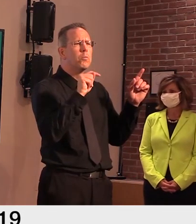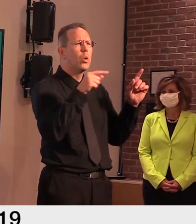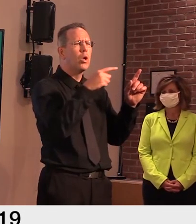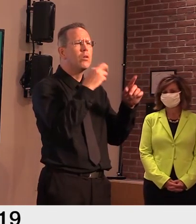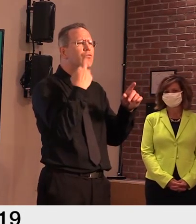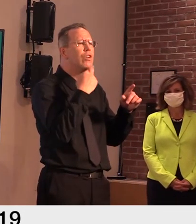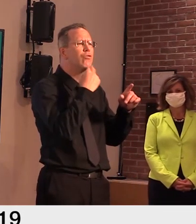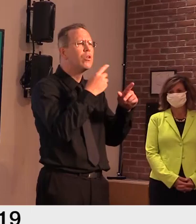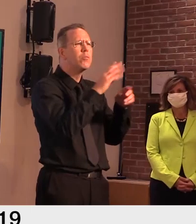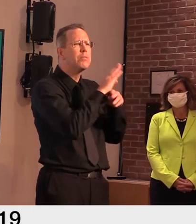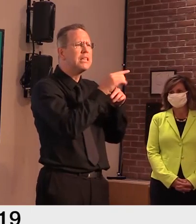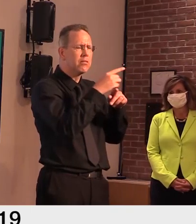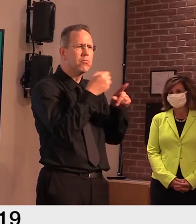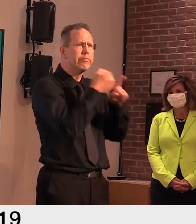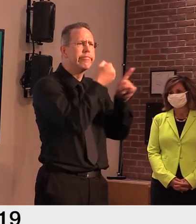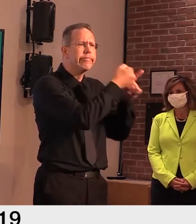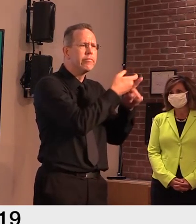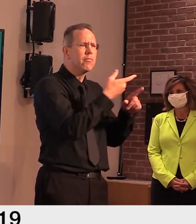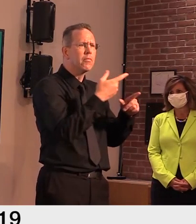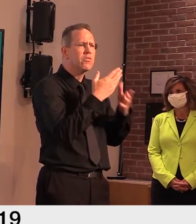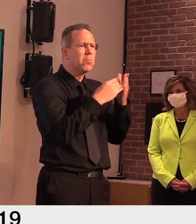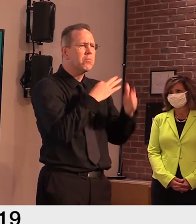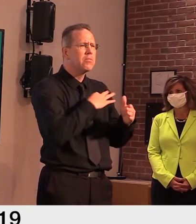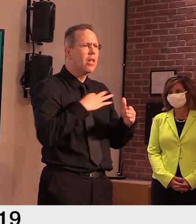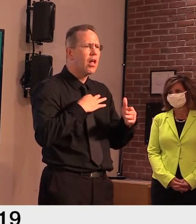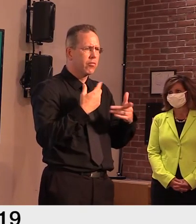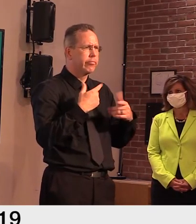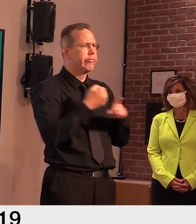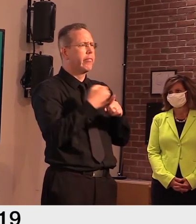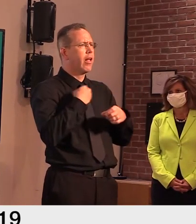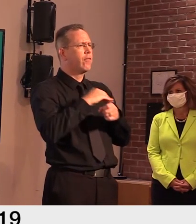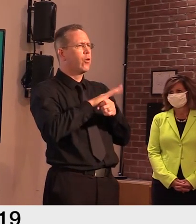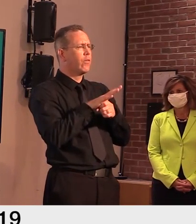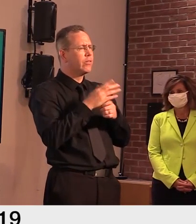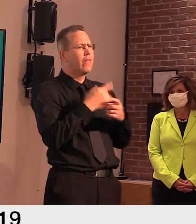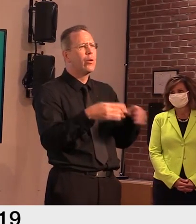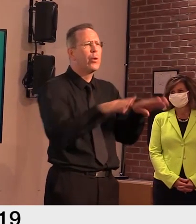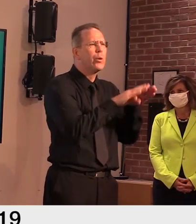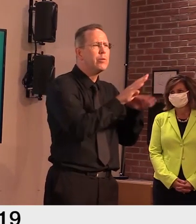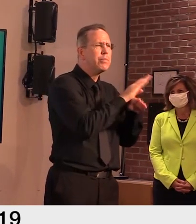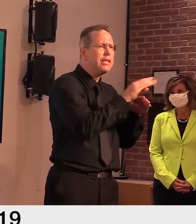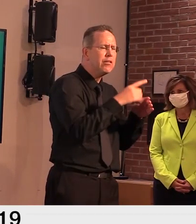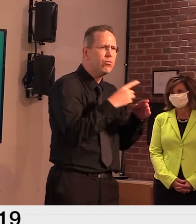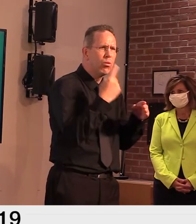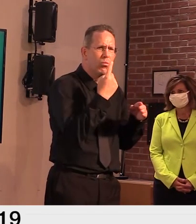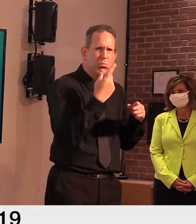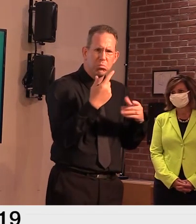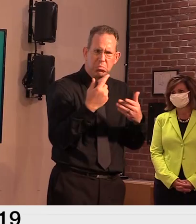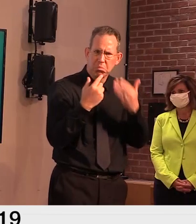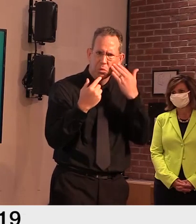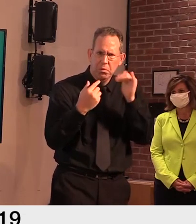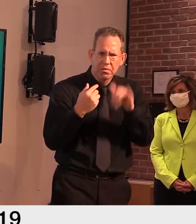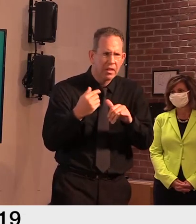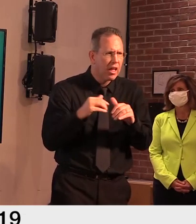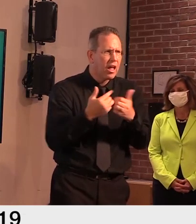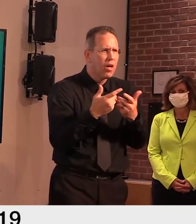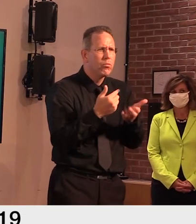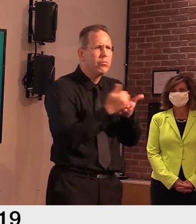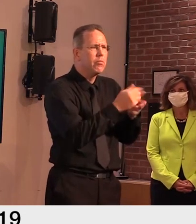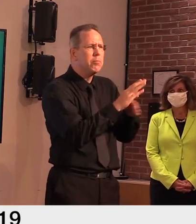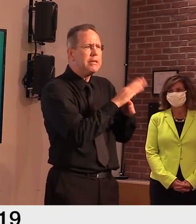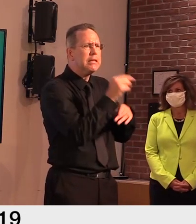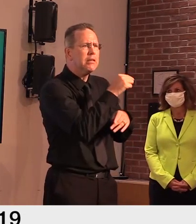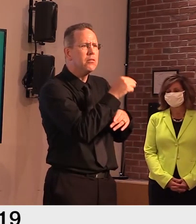proper procedures for these businesses to reopen? What needs to be, what do they have to do inside the facility to make things